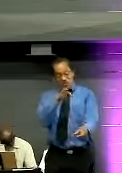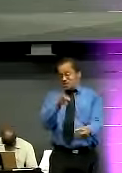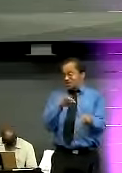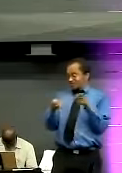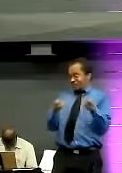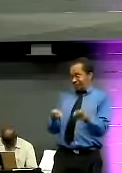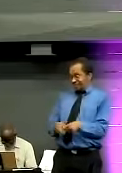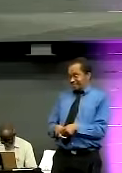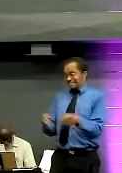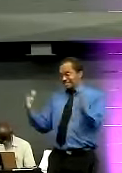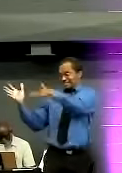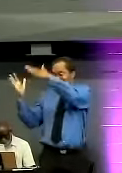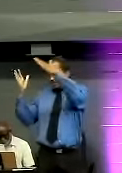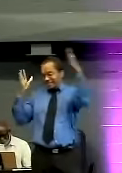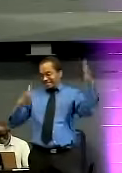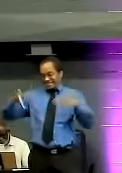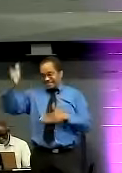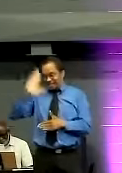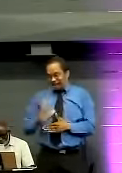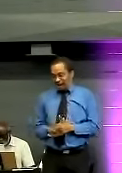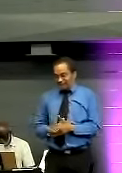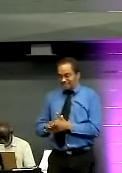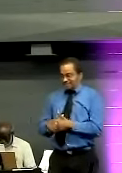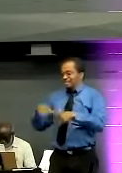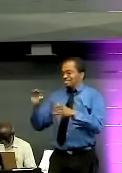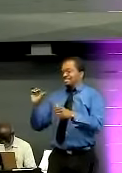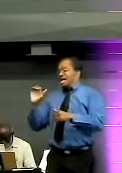now. Let's give God a hand of praise.